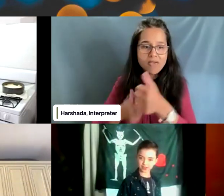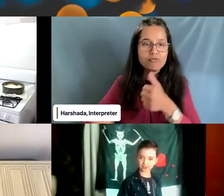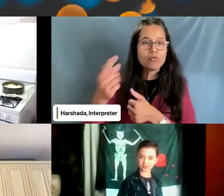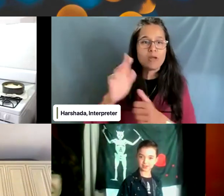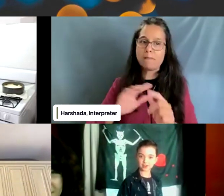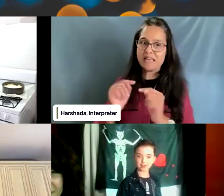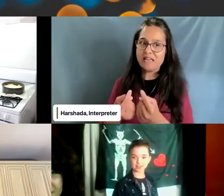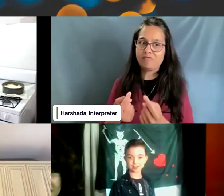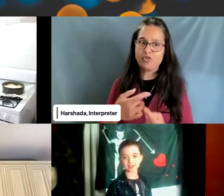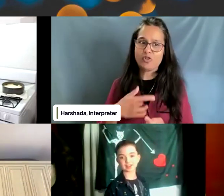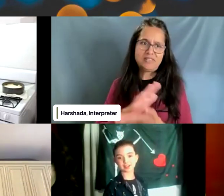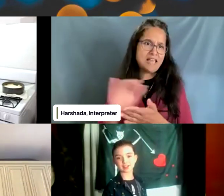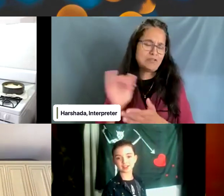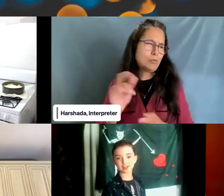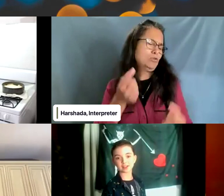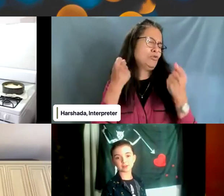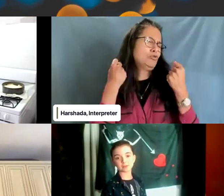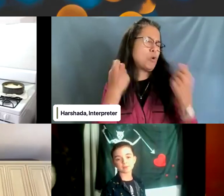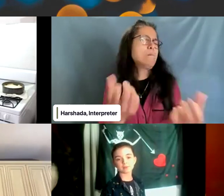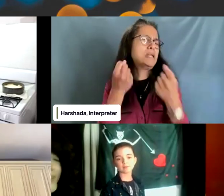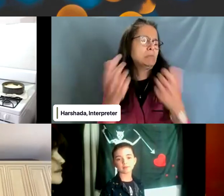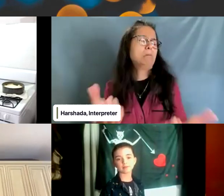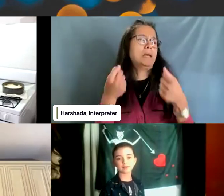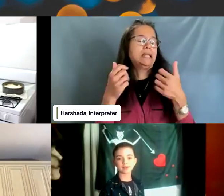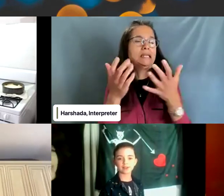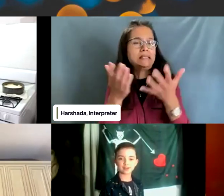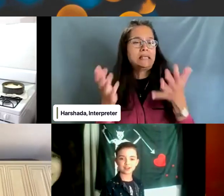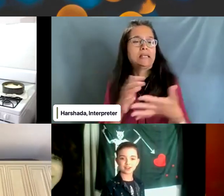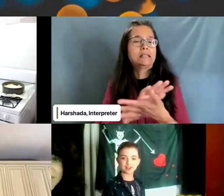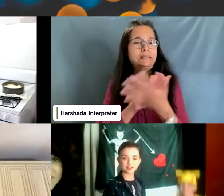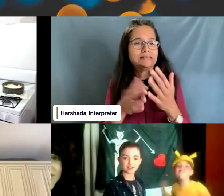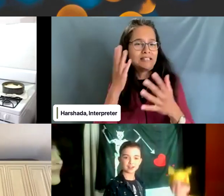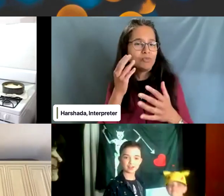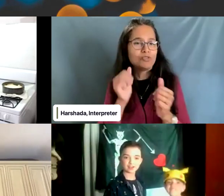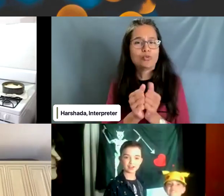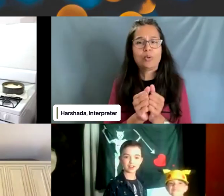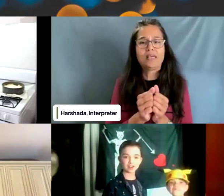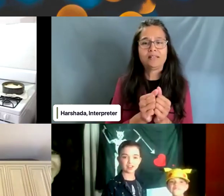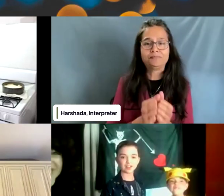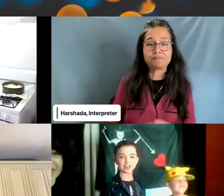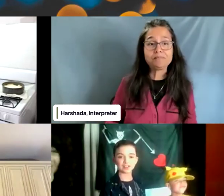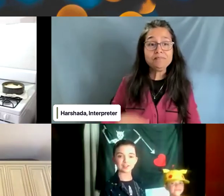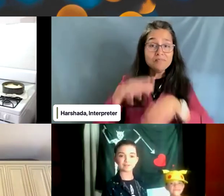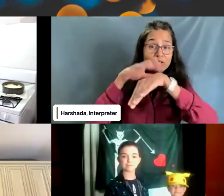well. But man, there's so many moments where we laughed off camera with the Swede and Spanish Jackie.